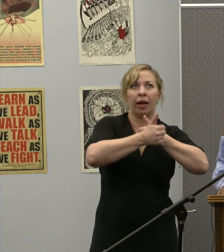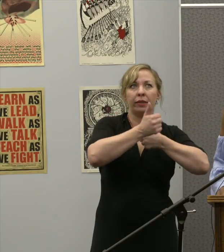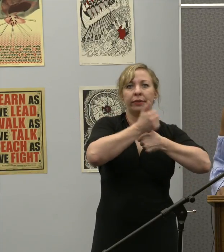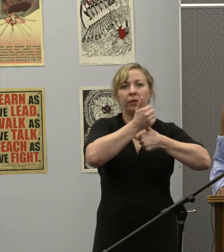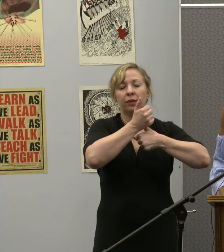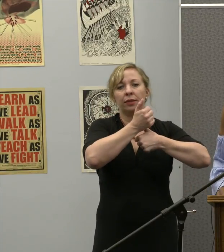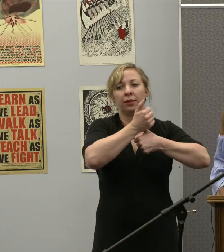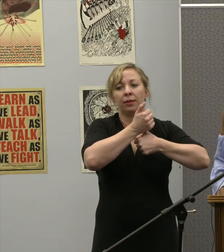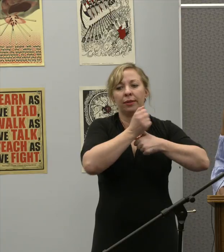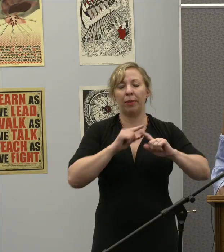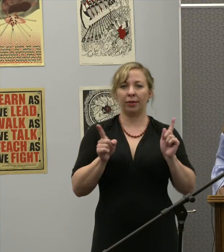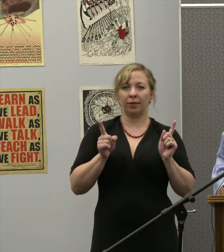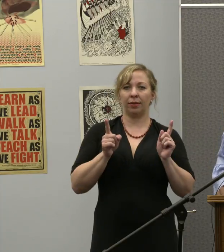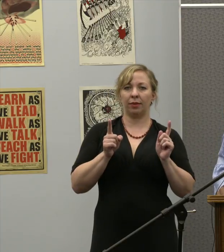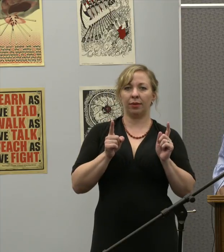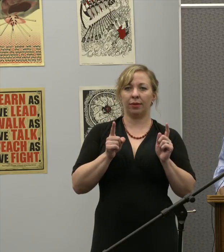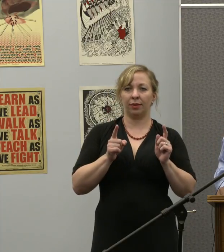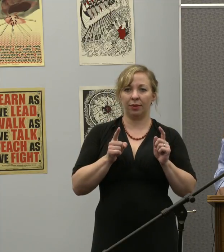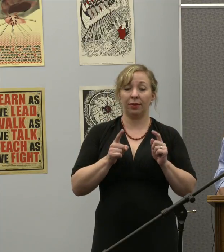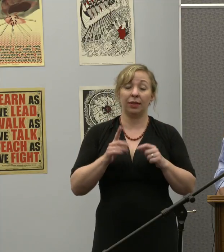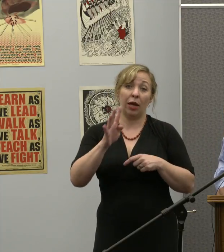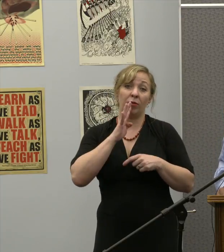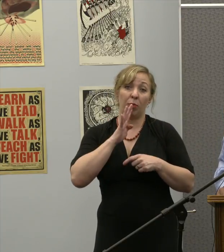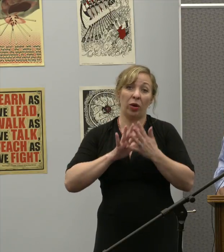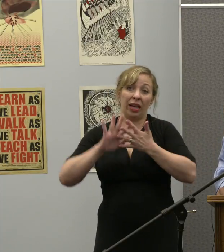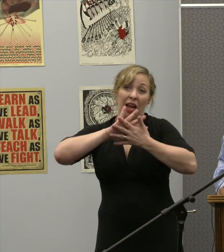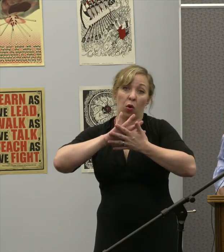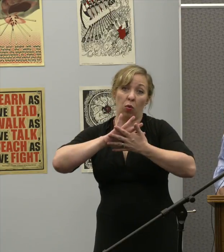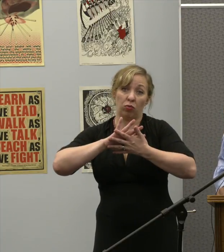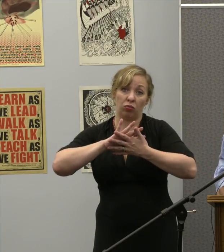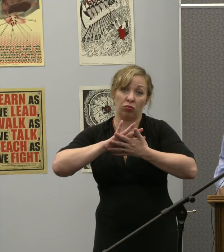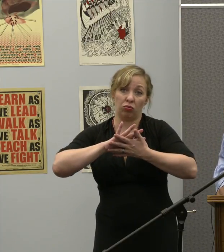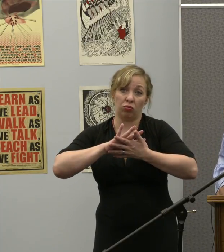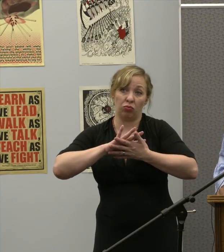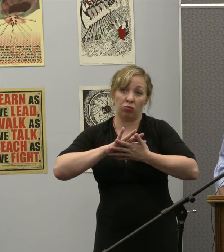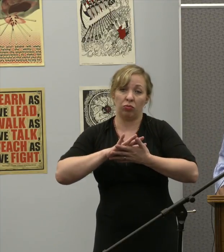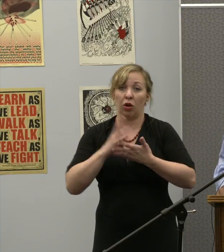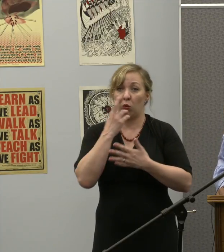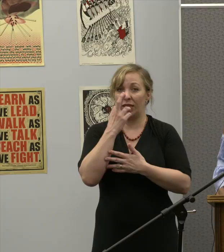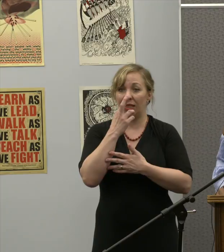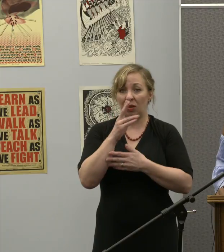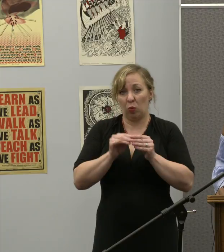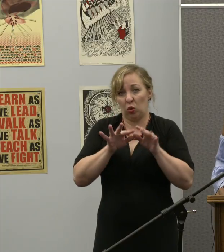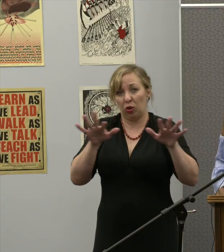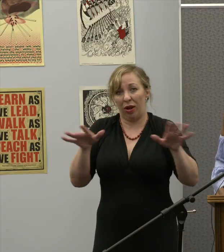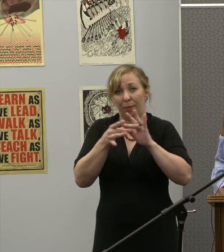nature. But it was spoken in code for purpose, to spread the message and to not get killed,